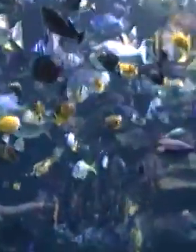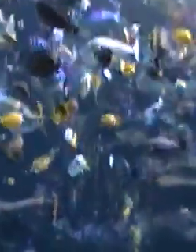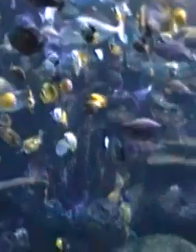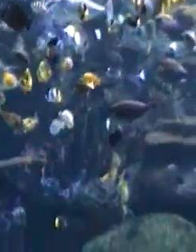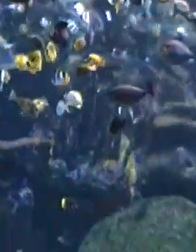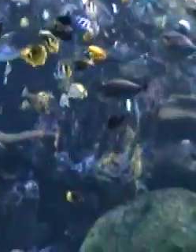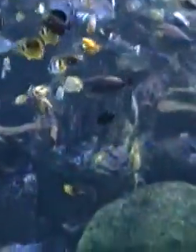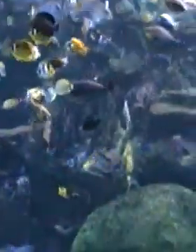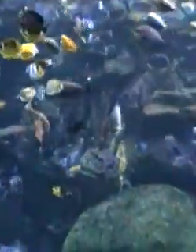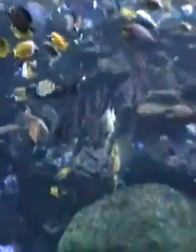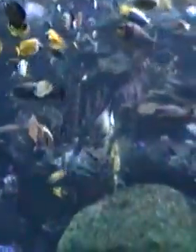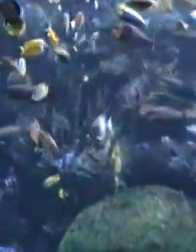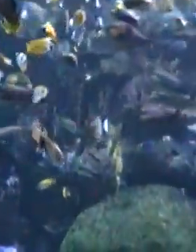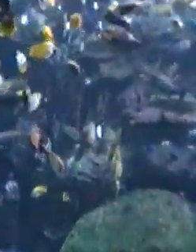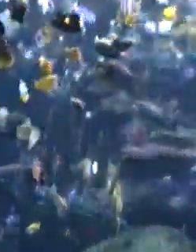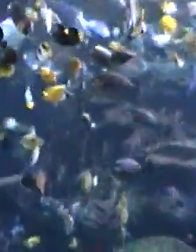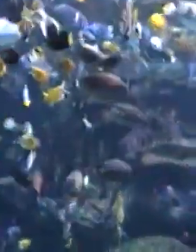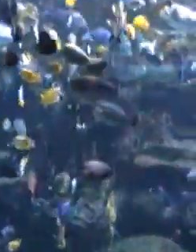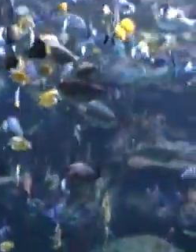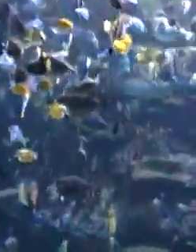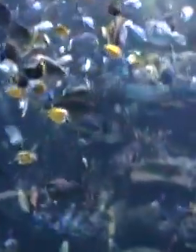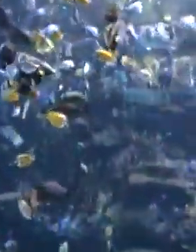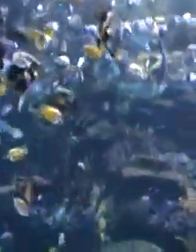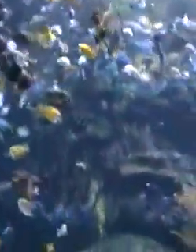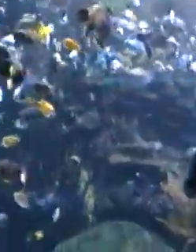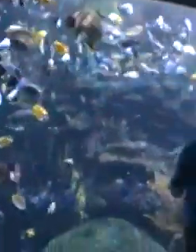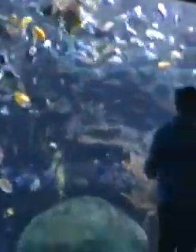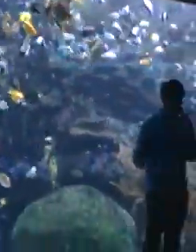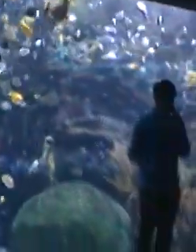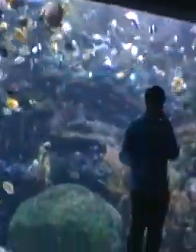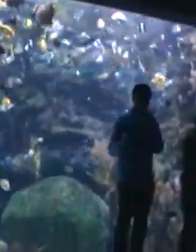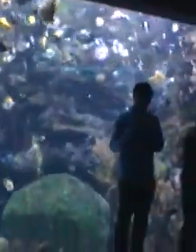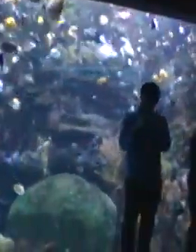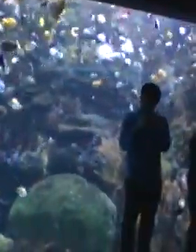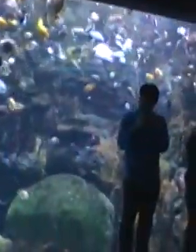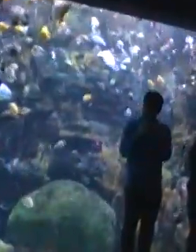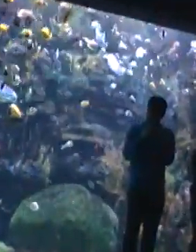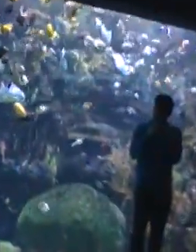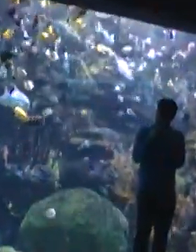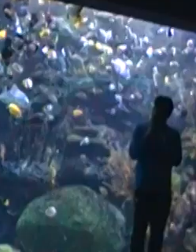nutrition pellets, as well as vegetables like lettuce and bok choy.